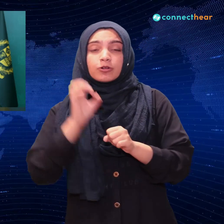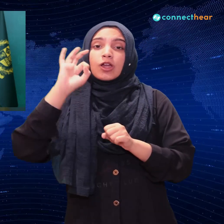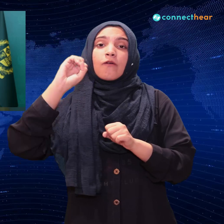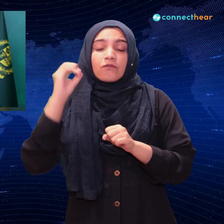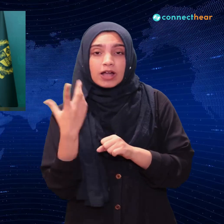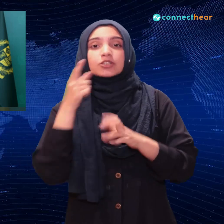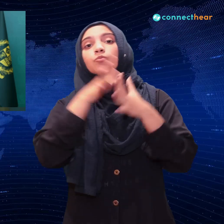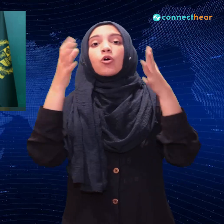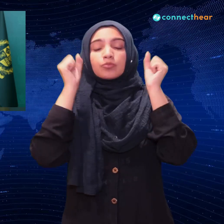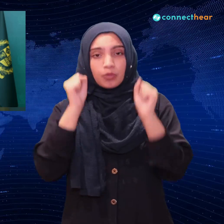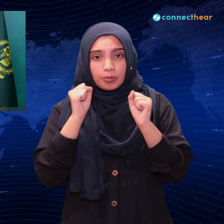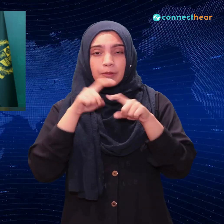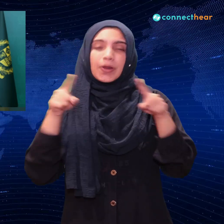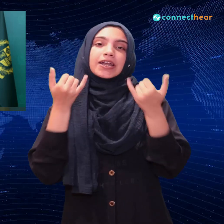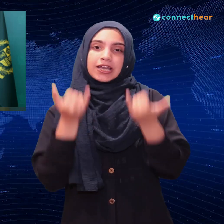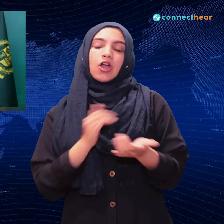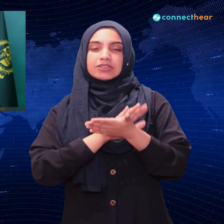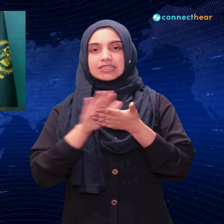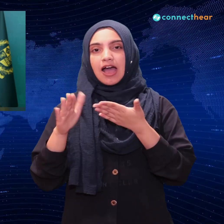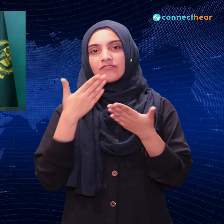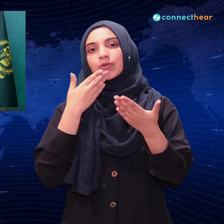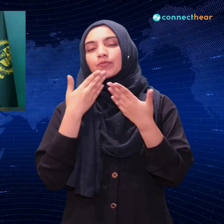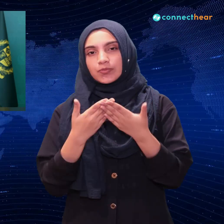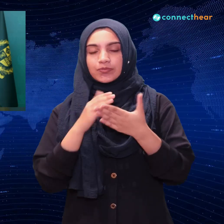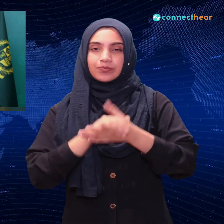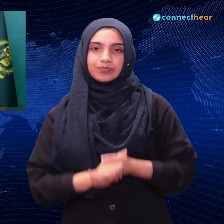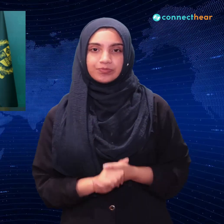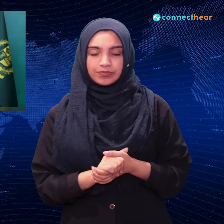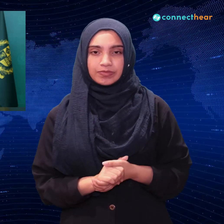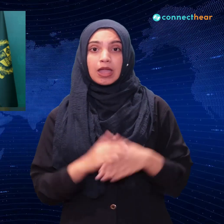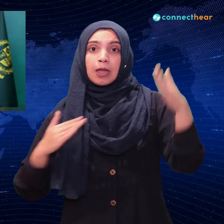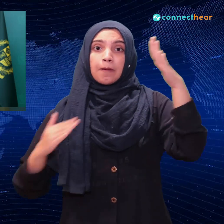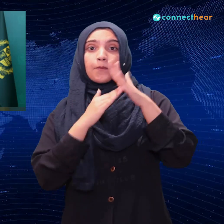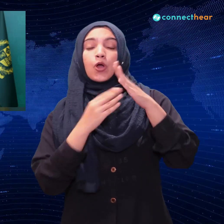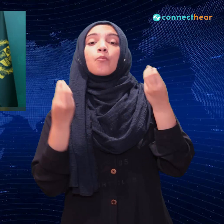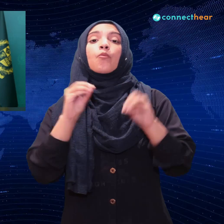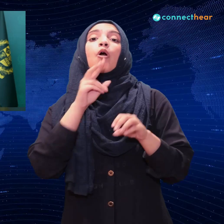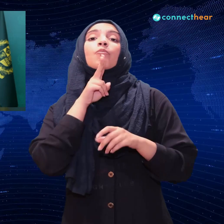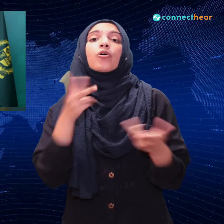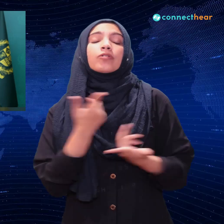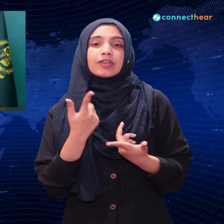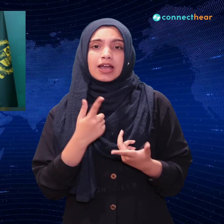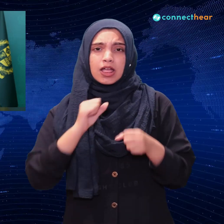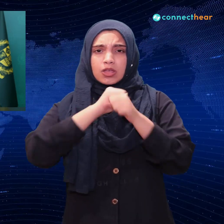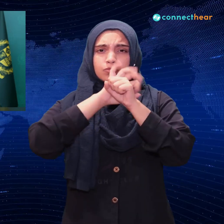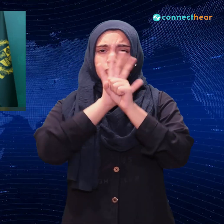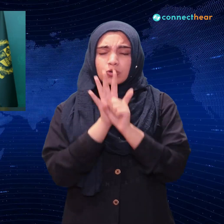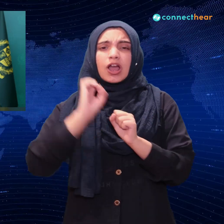pandemic. Mr. President, the world is facing triple challenge of the COVID-19,